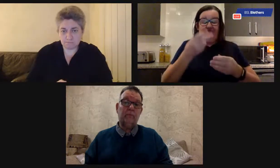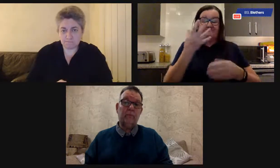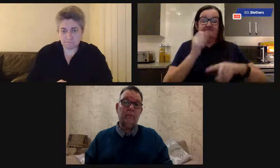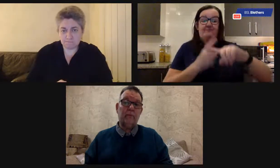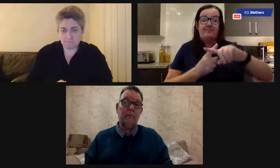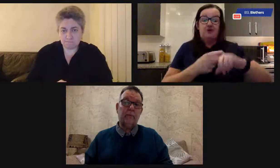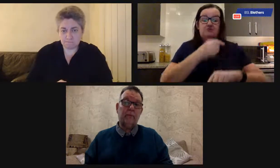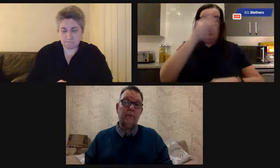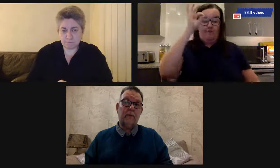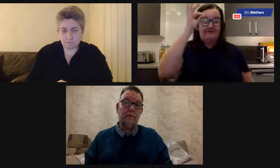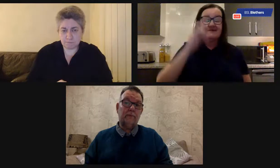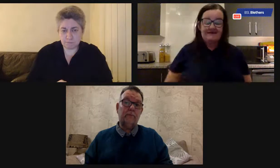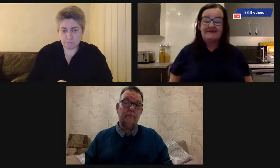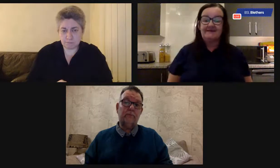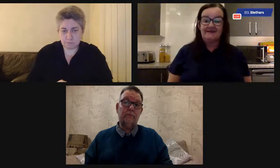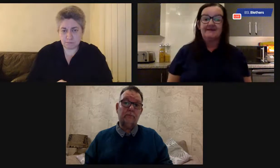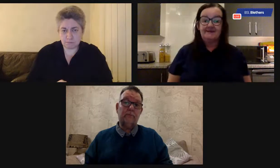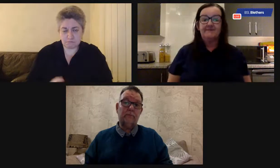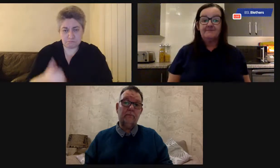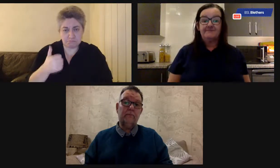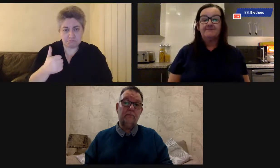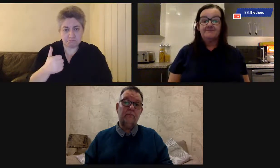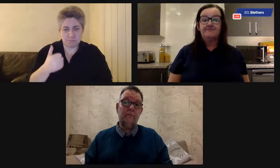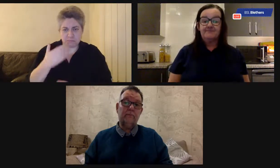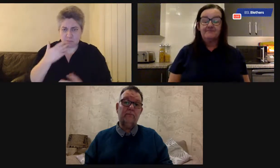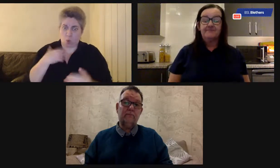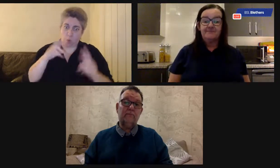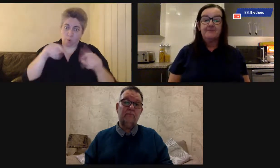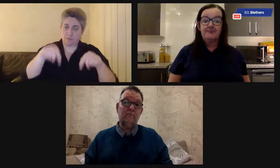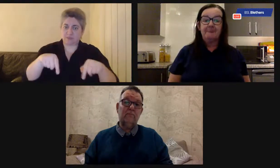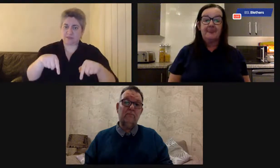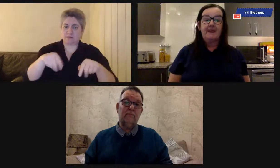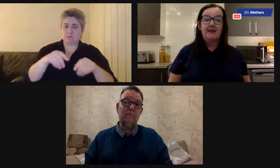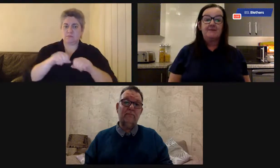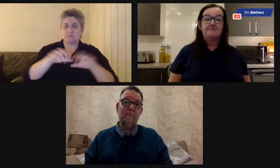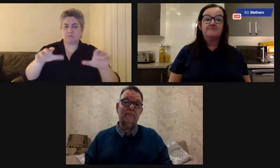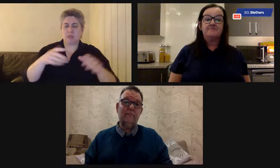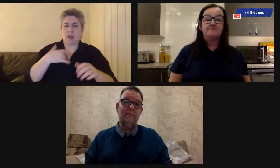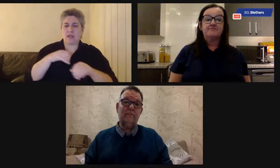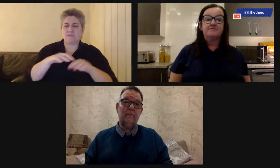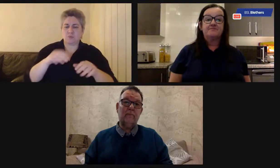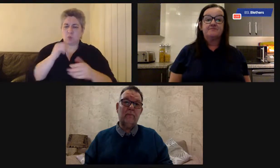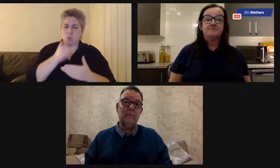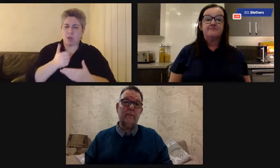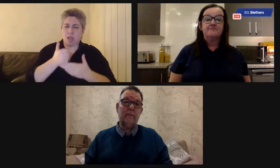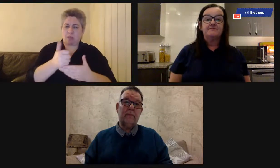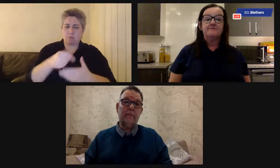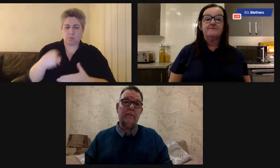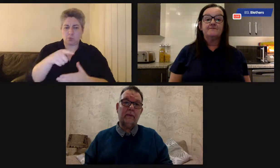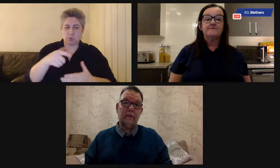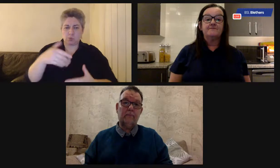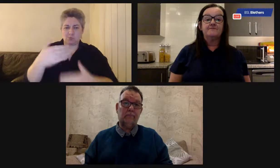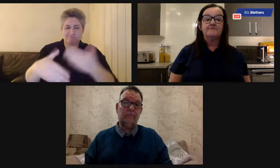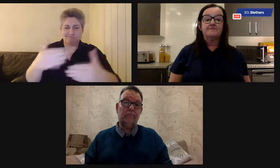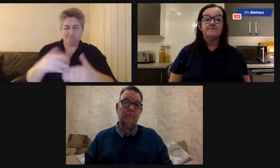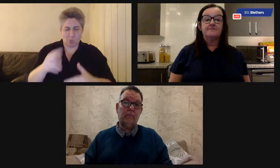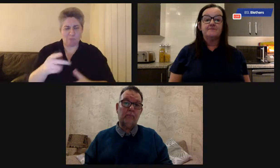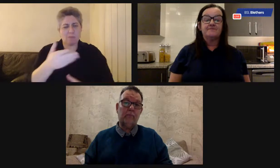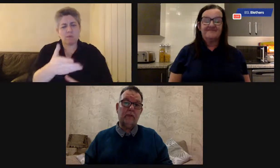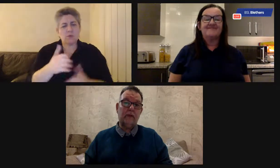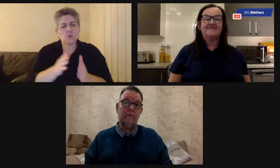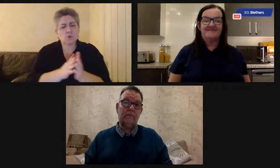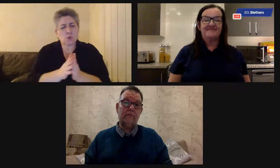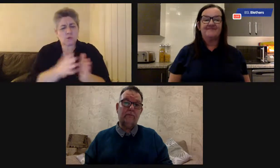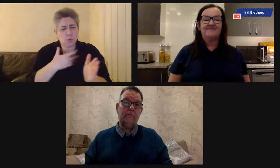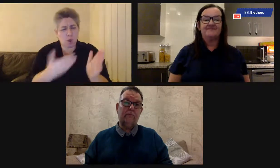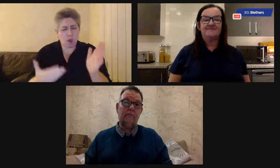within the deaf clubs. Well, that's the hope. The hope within the committee is that dialogue starts and then word starts to spread. Well,